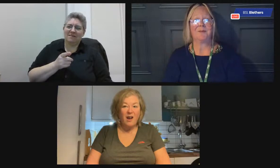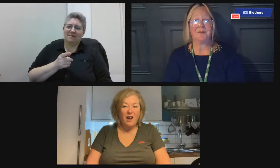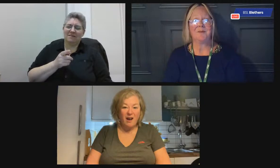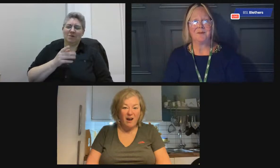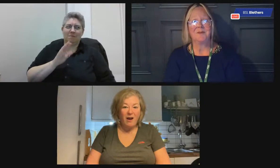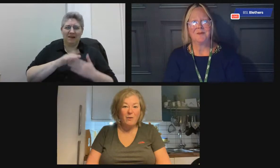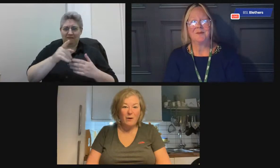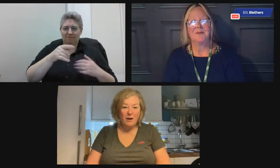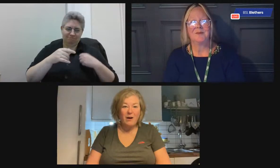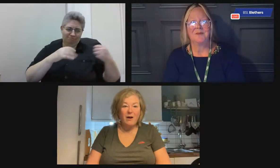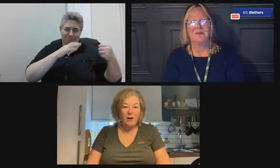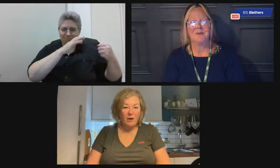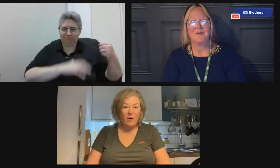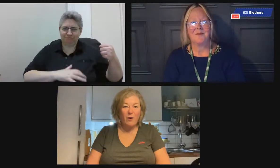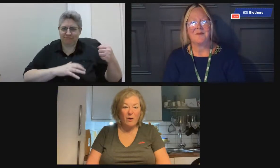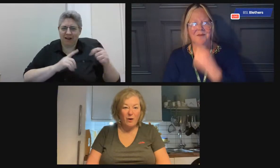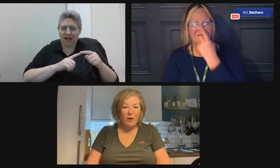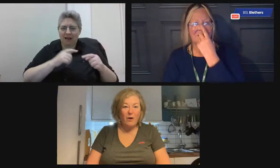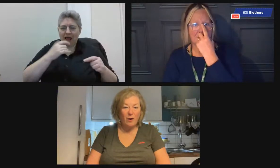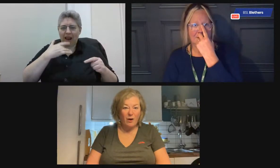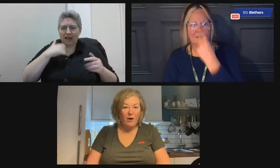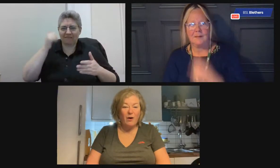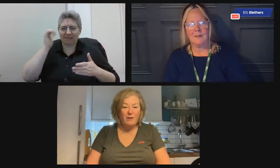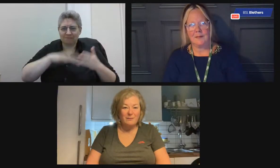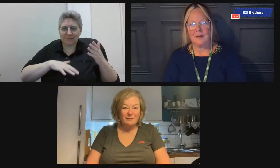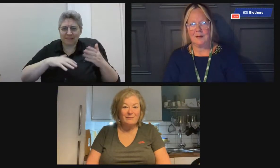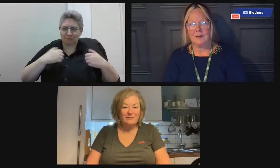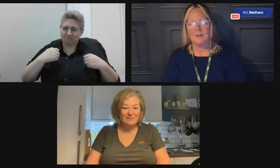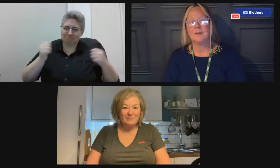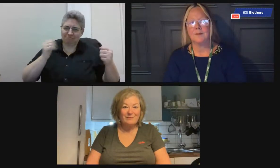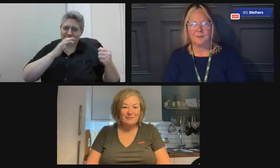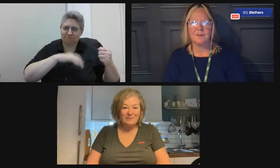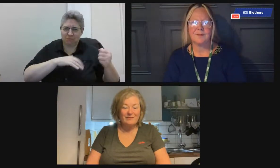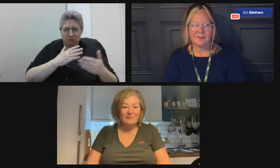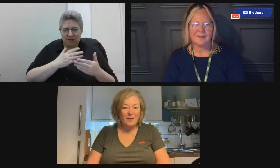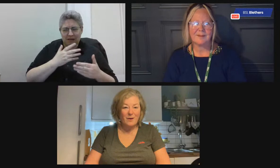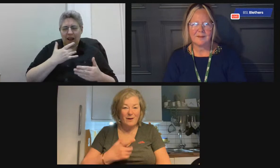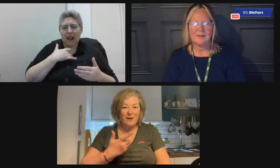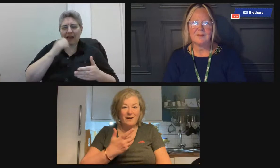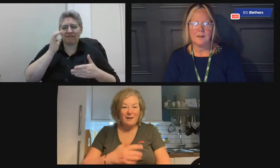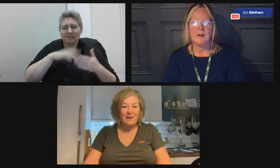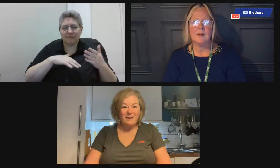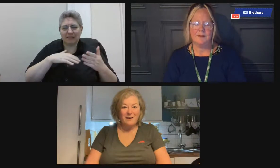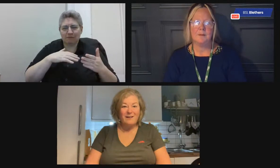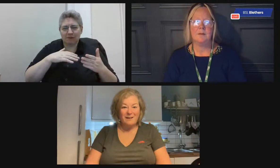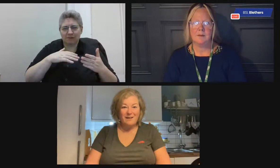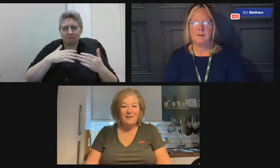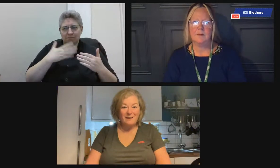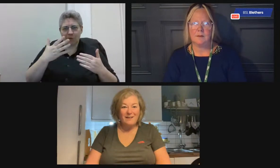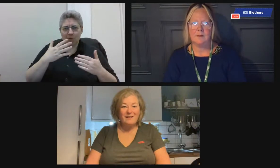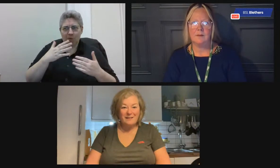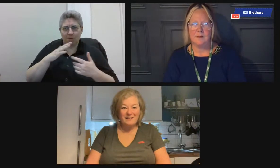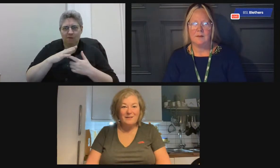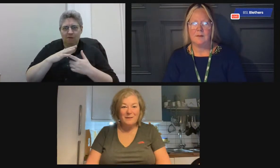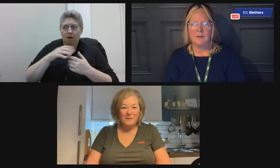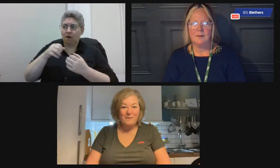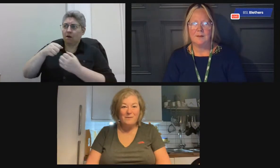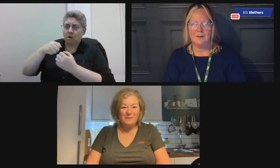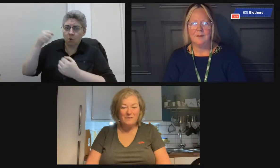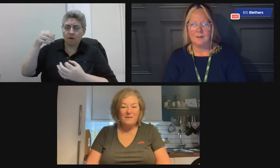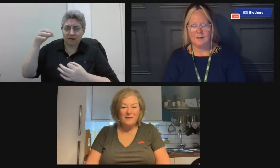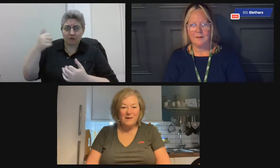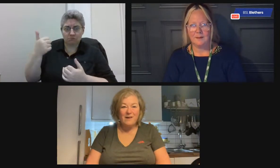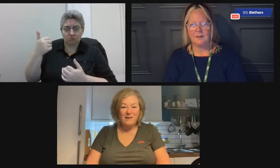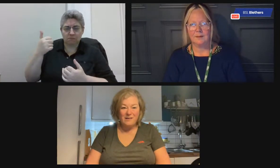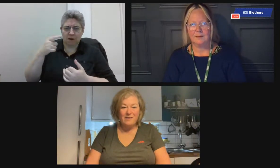access to service and in translation and all sorts of things. Yeah, it's almost like you've got the degrees